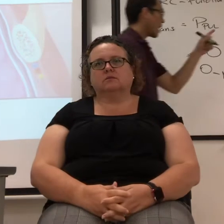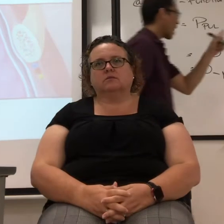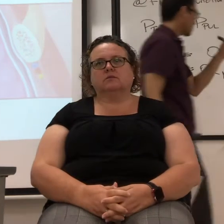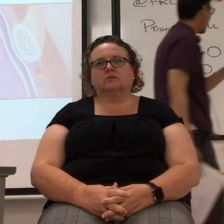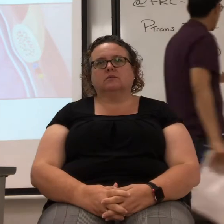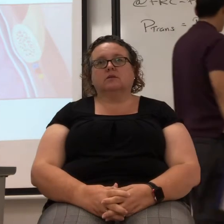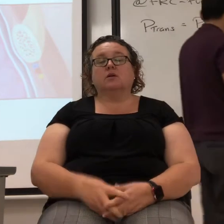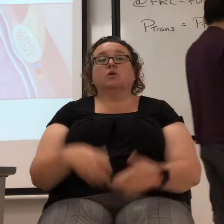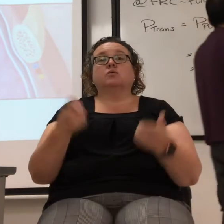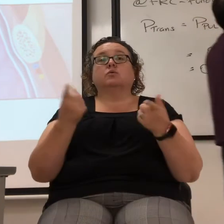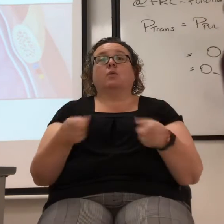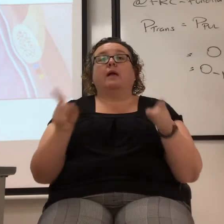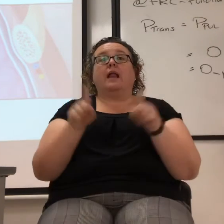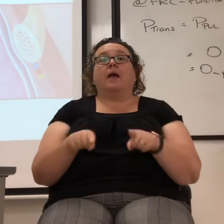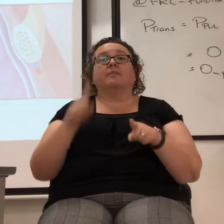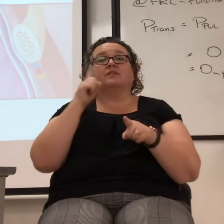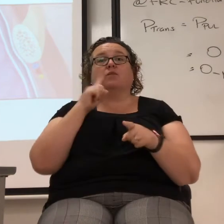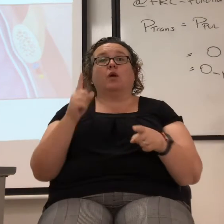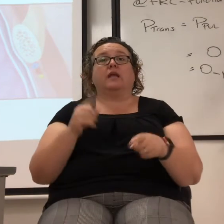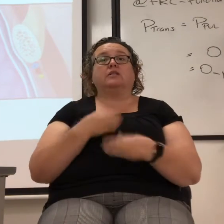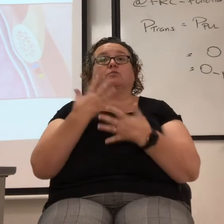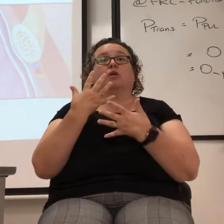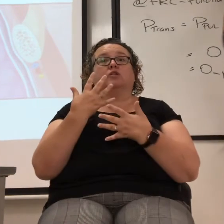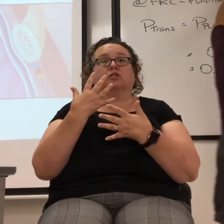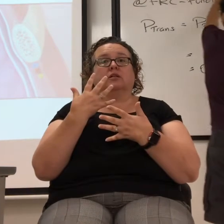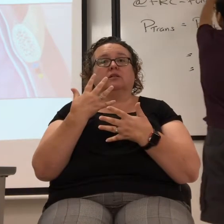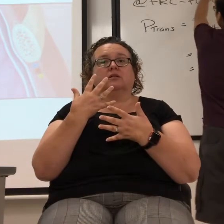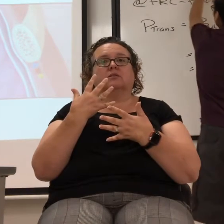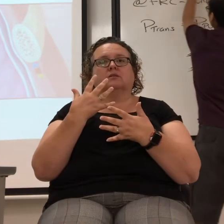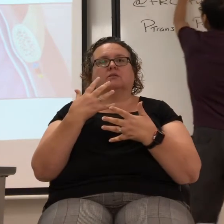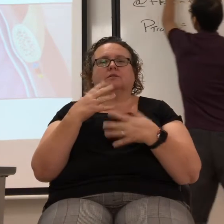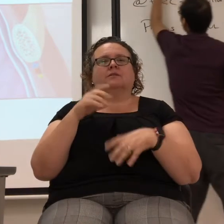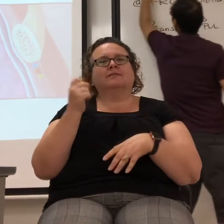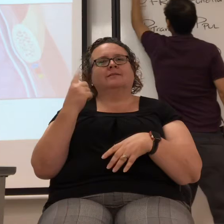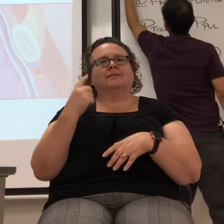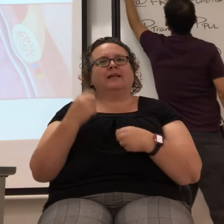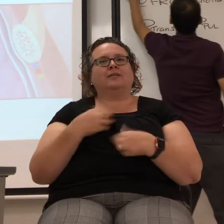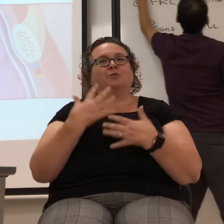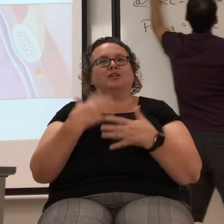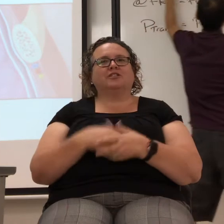So what has to happen for inspiration, let me write it up here.